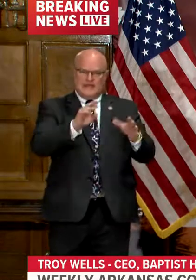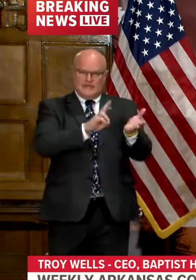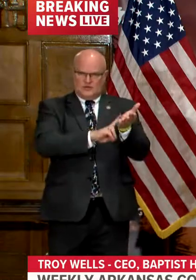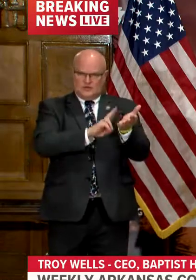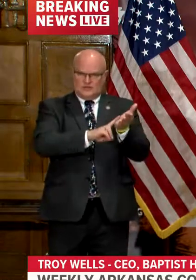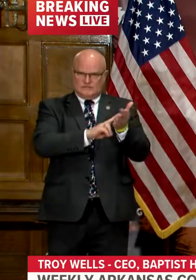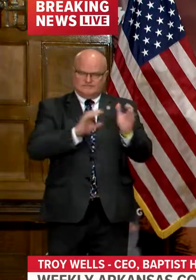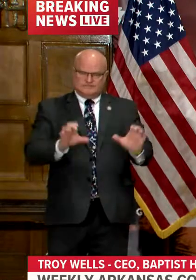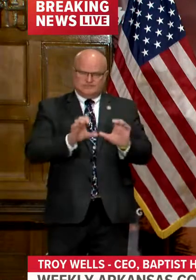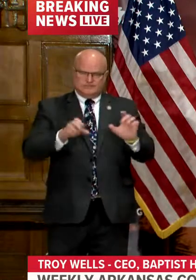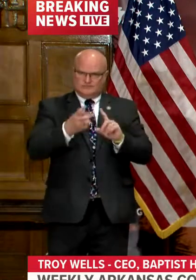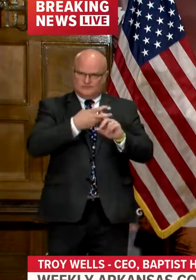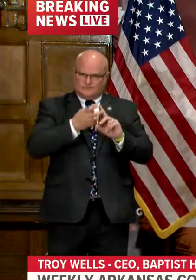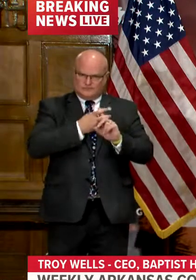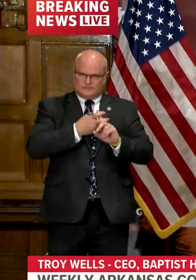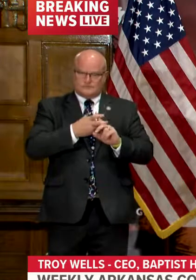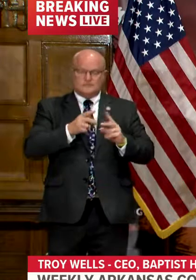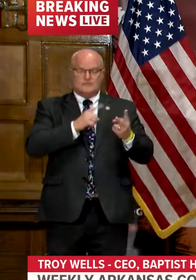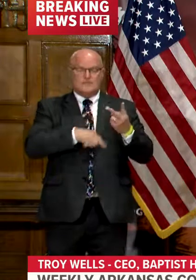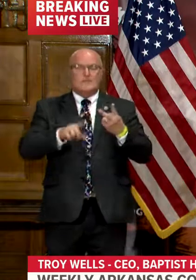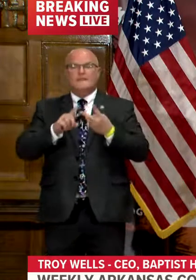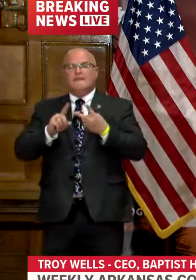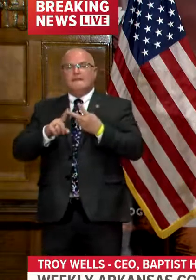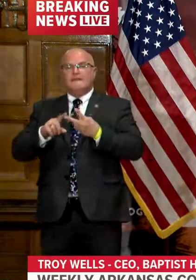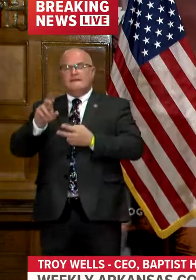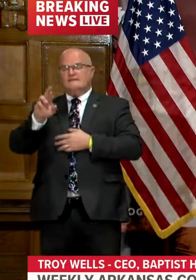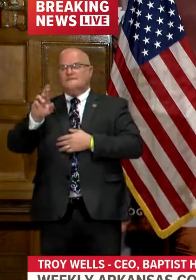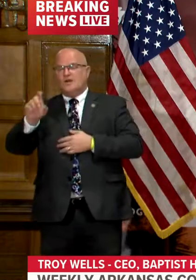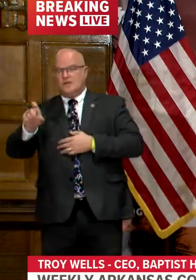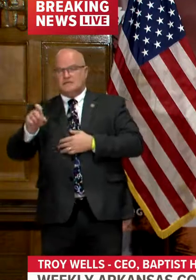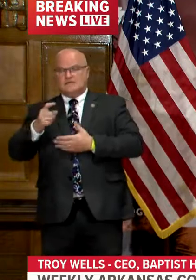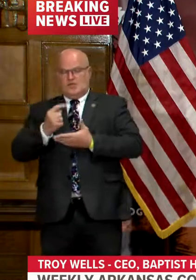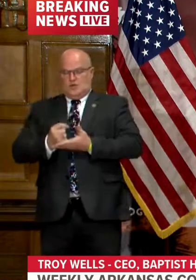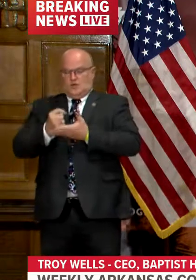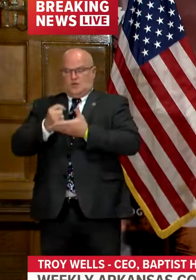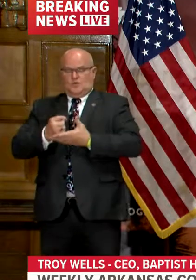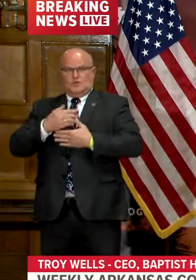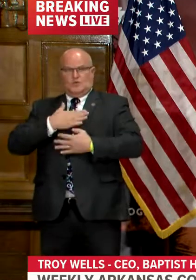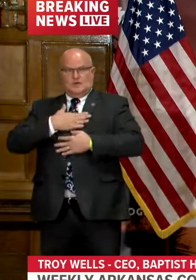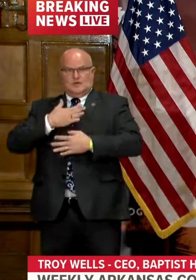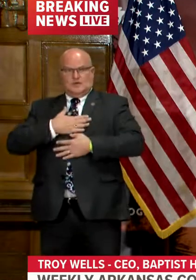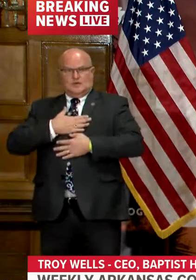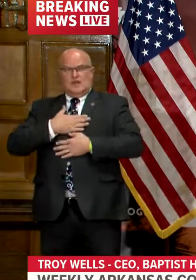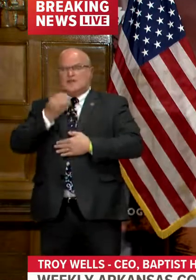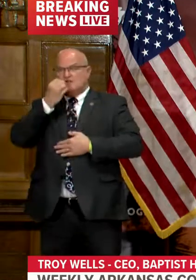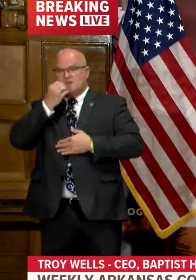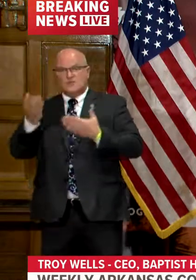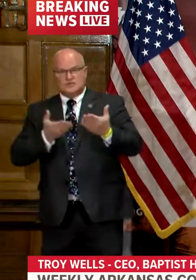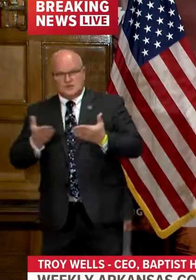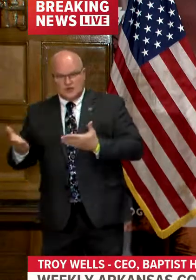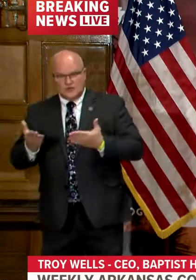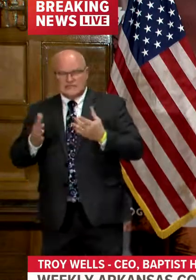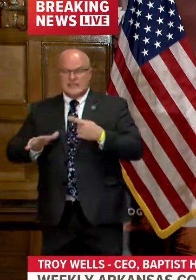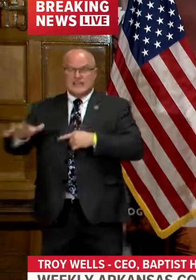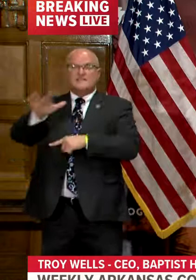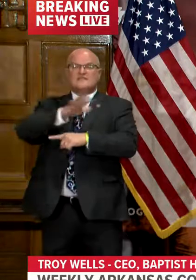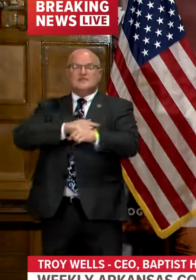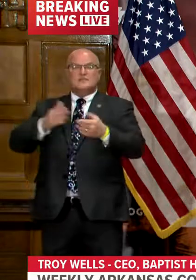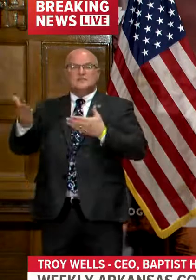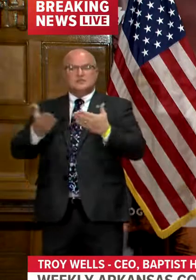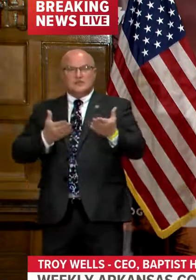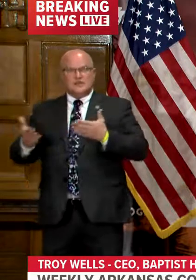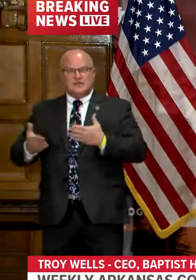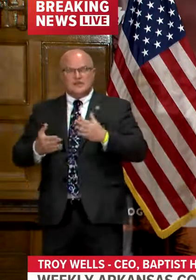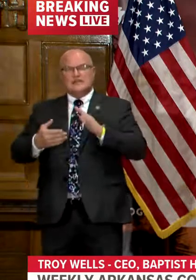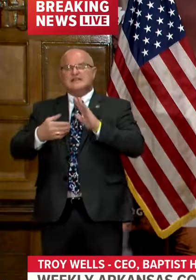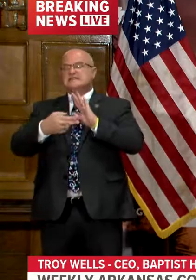That's actively being worked on, but it's another thing to provide pharmacy and respiratory care, nutrition and food services, environmental services, lab,